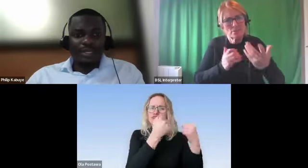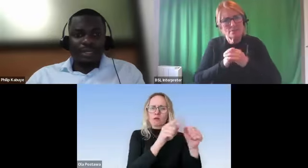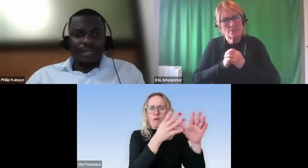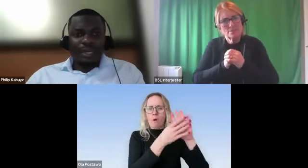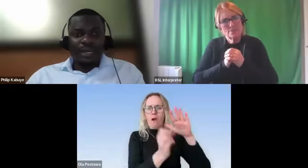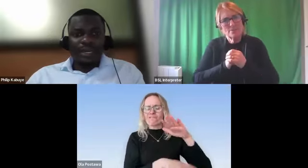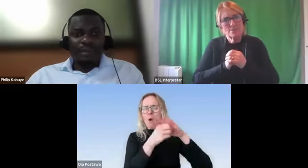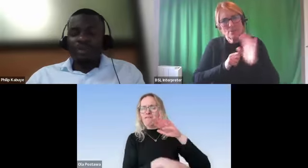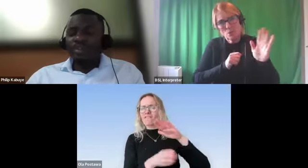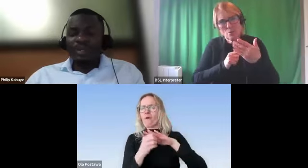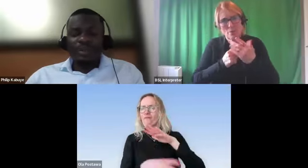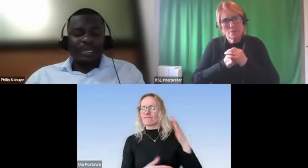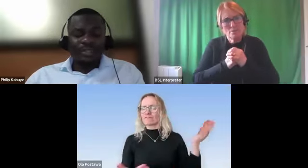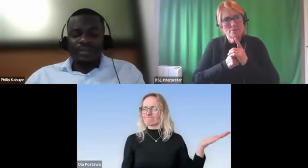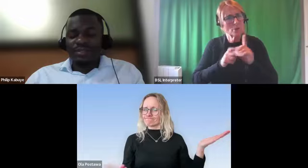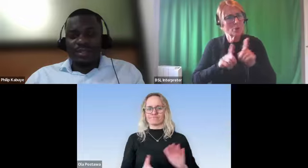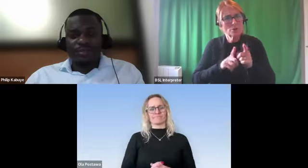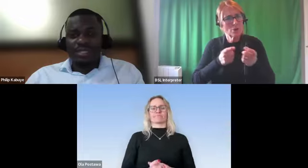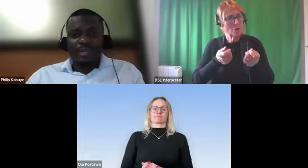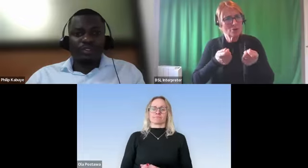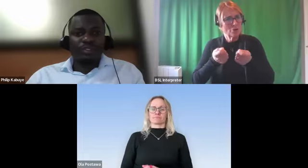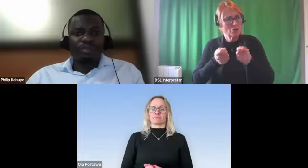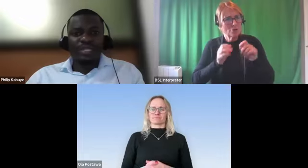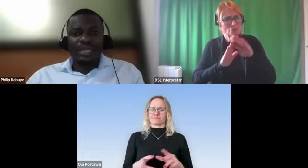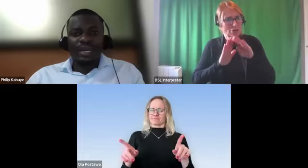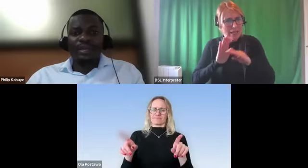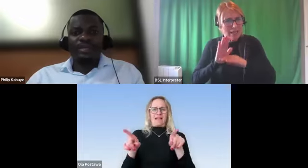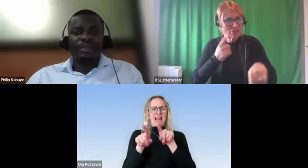all that. But also the regulations,